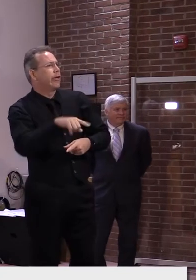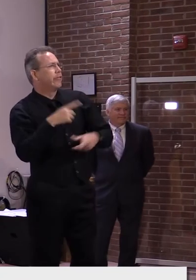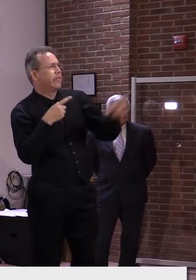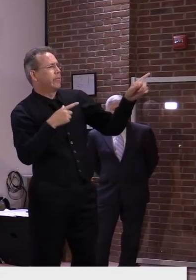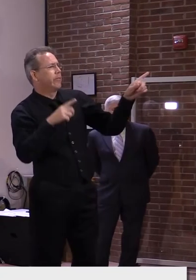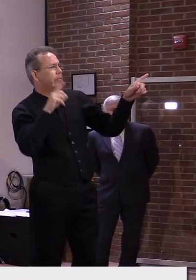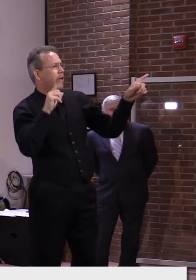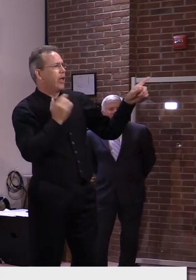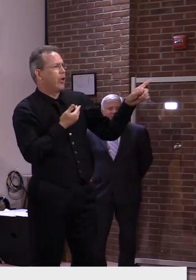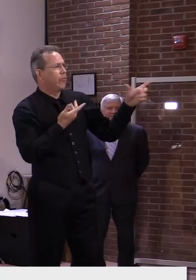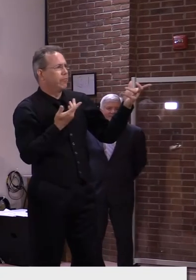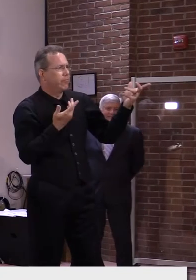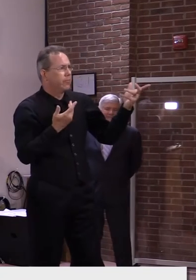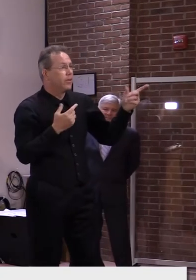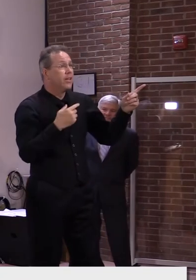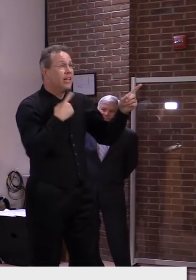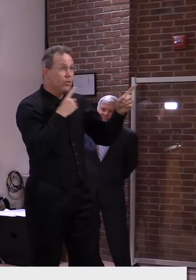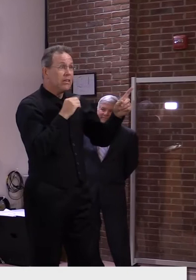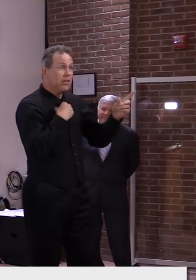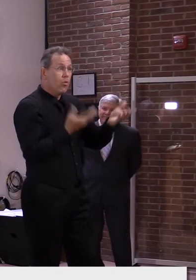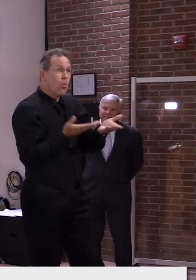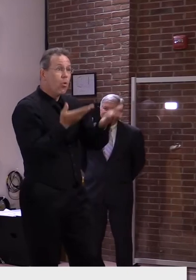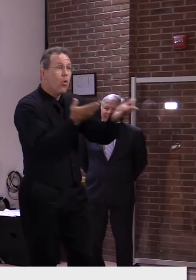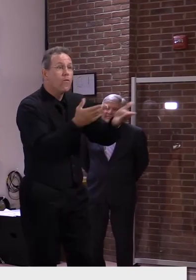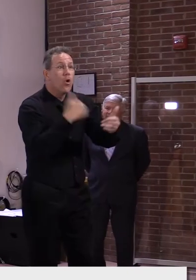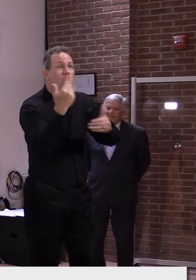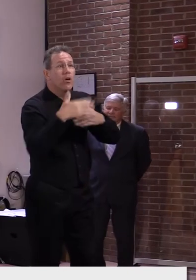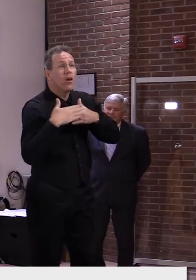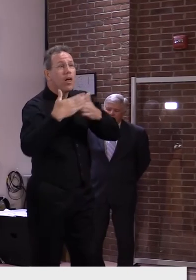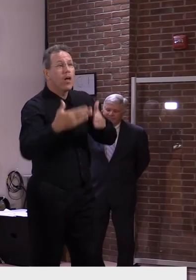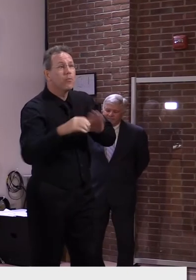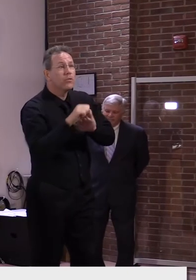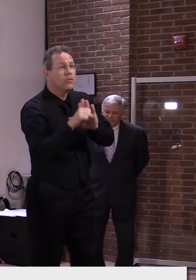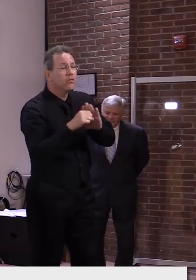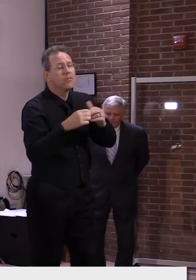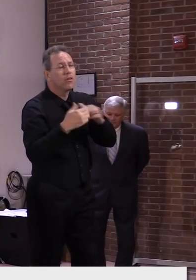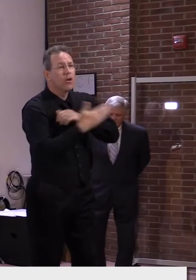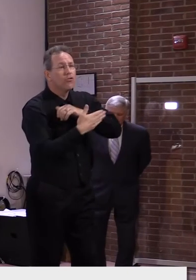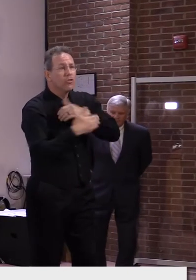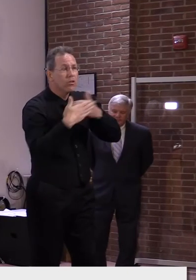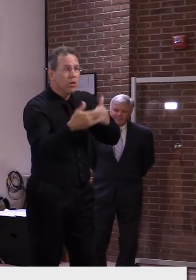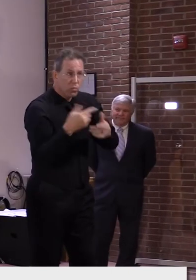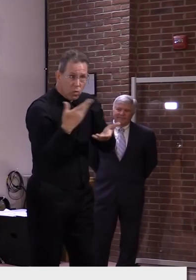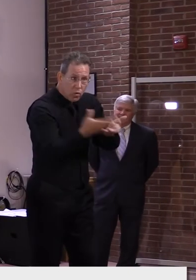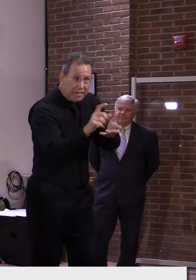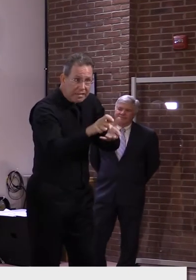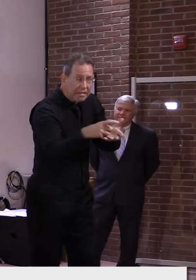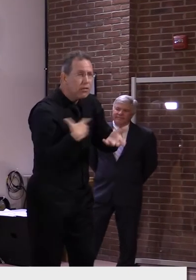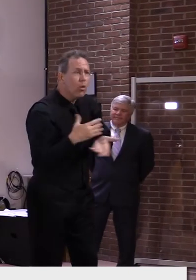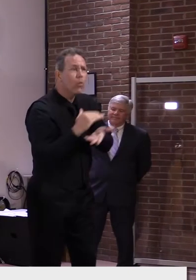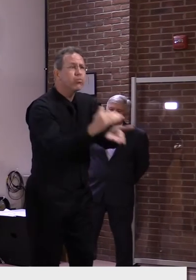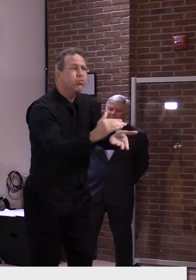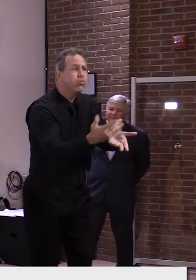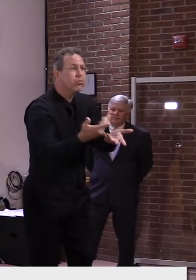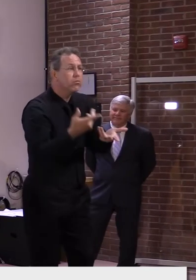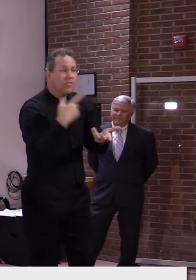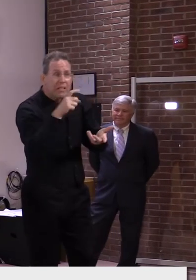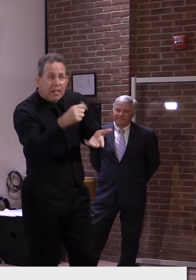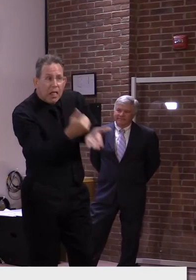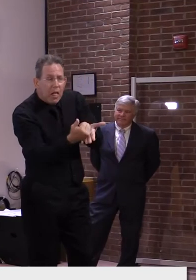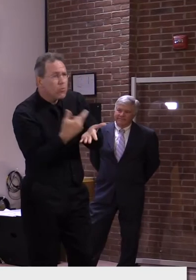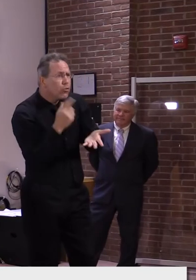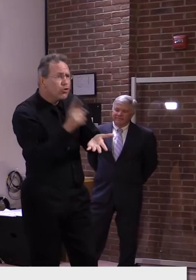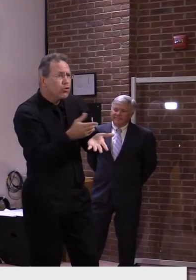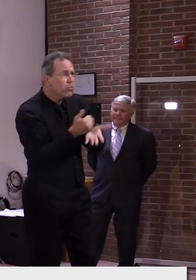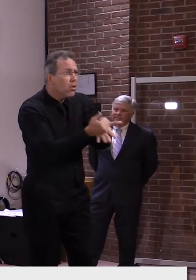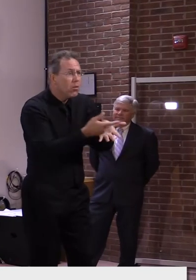whatever we can to help administer, it would get them that much closer to opening up the border so that we could take advantage